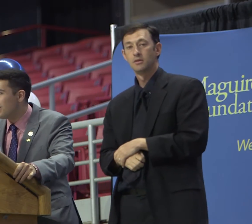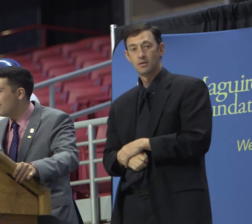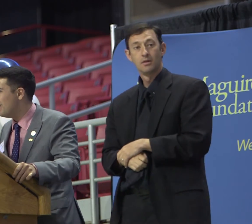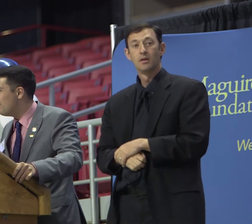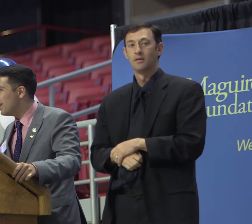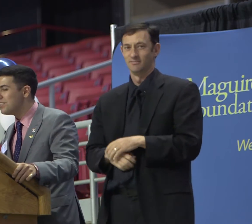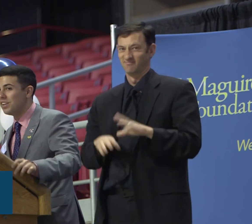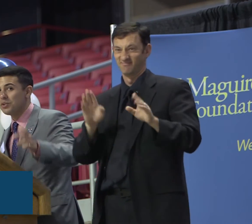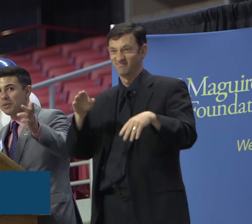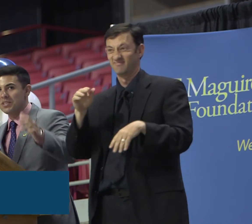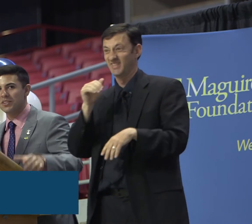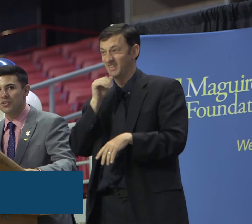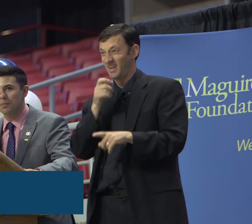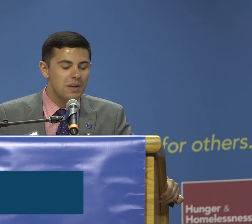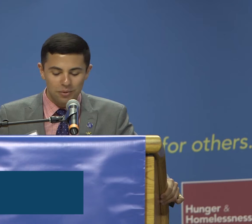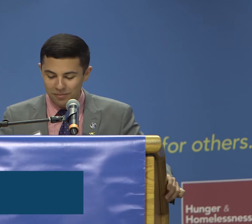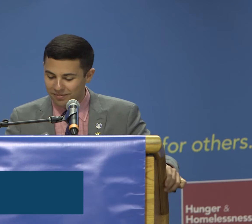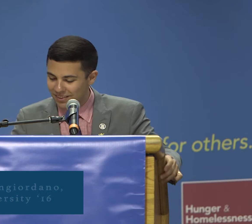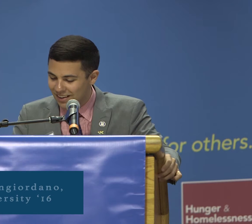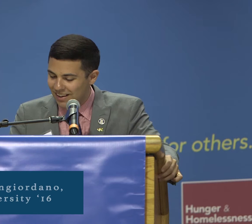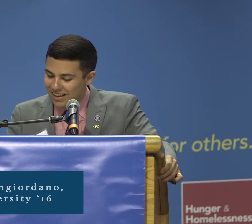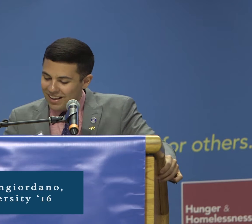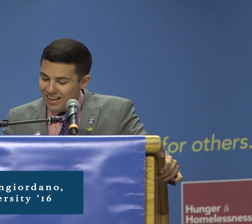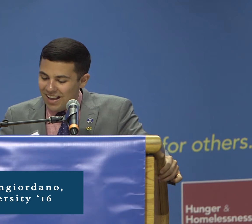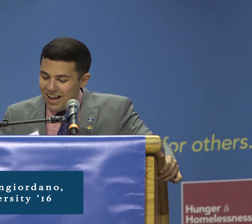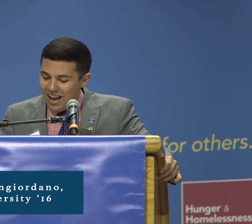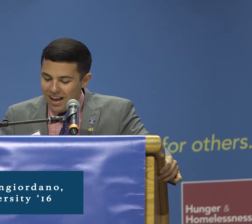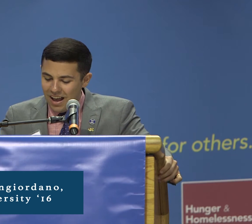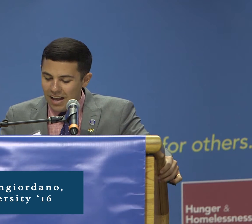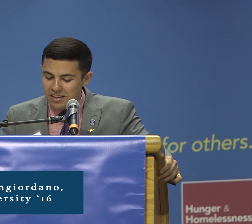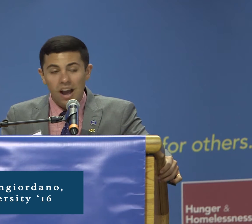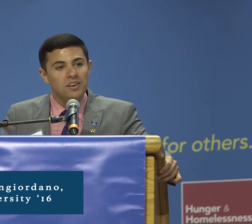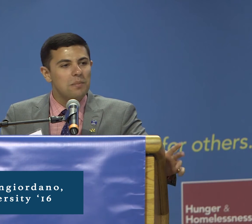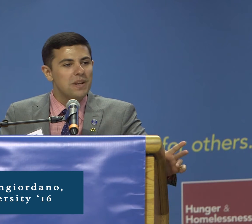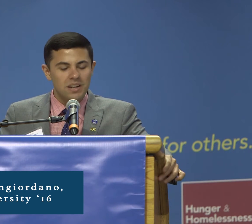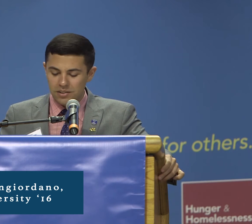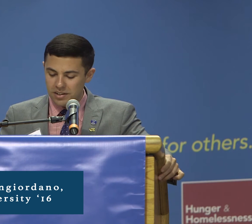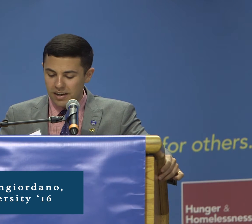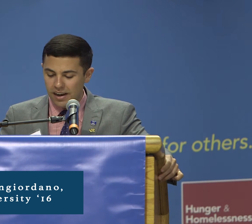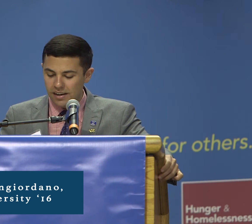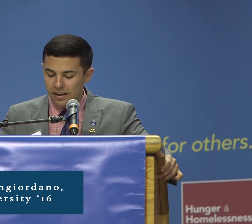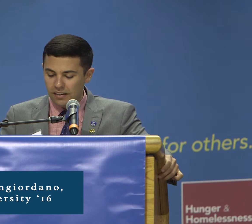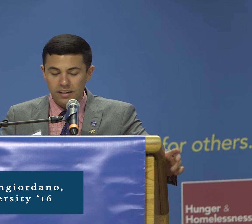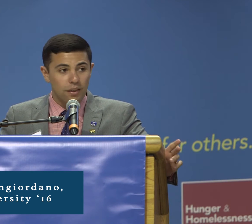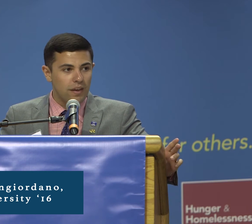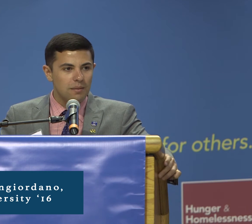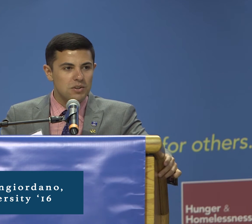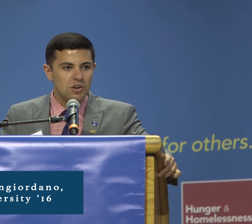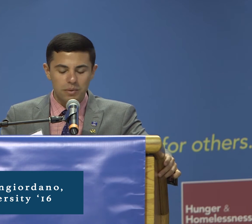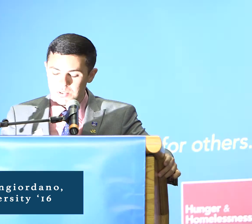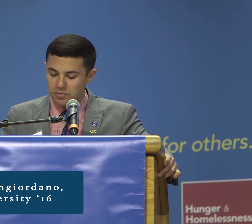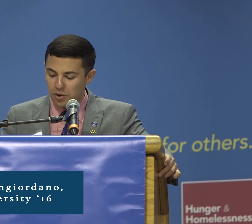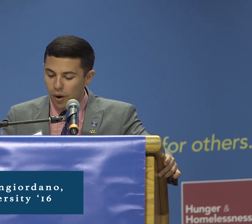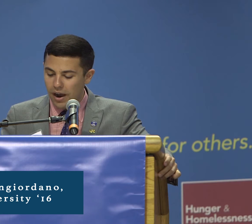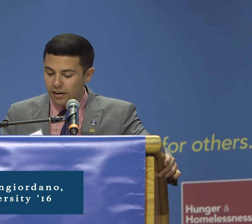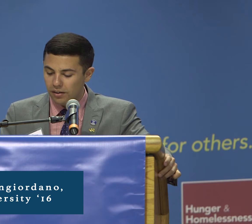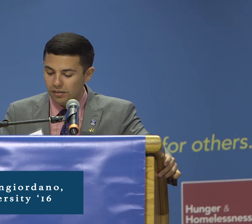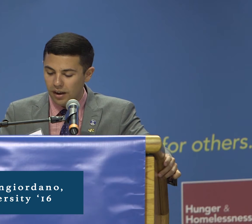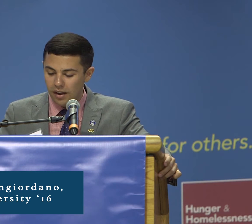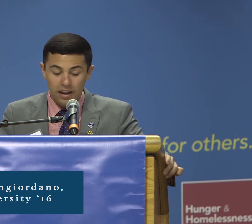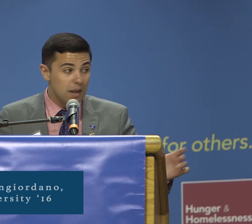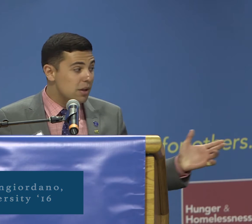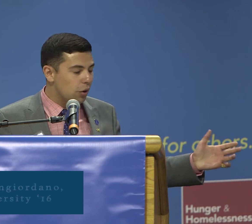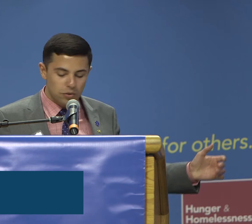They weren't kidding when they said there was going to be 600 people. It's an honor to be here today. I'd like to thank Mr. and Mrs.